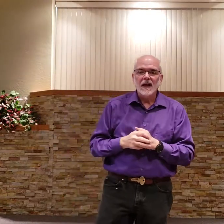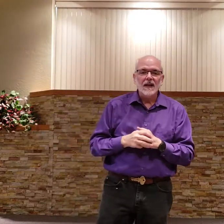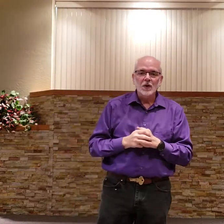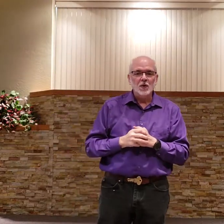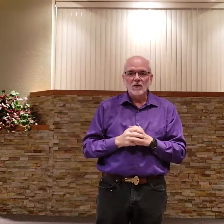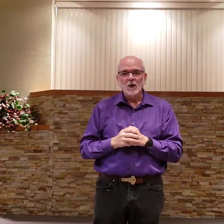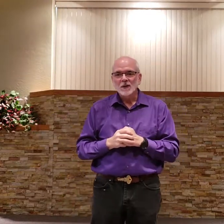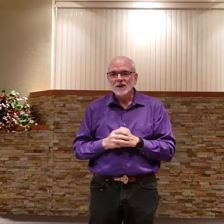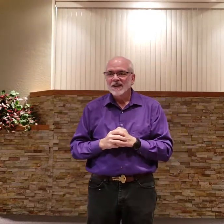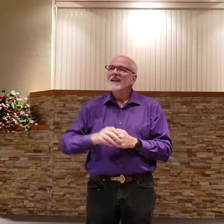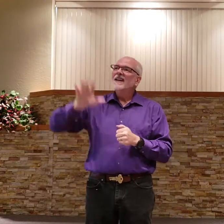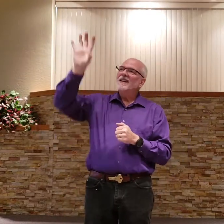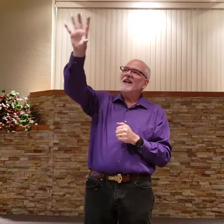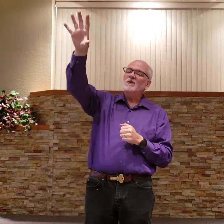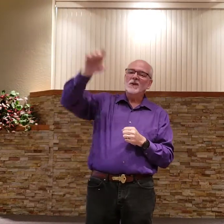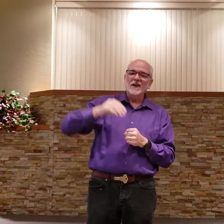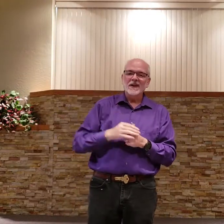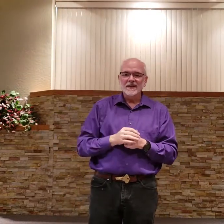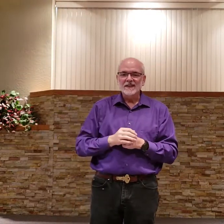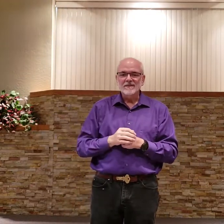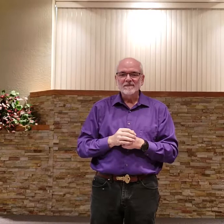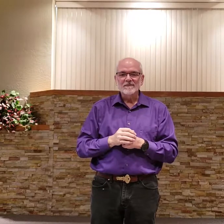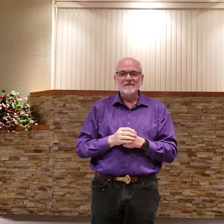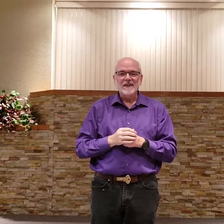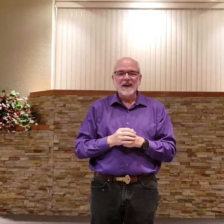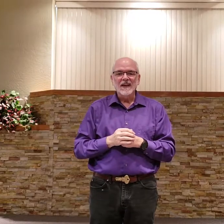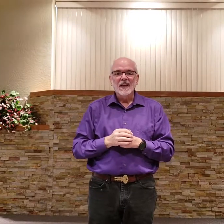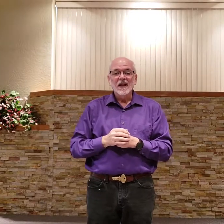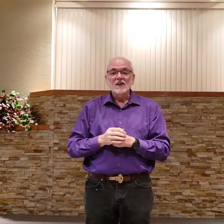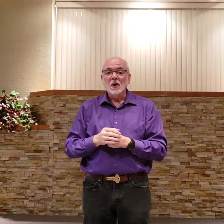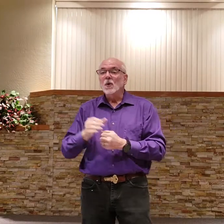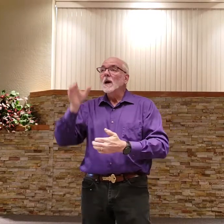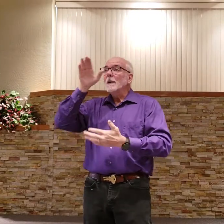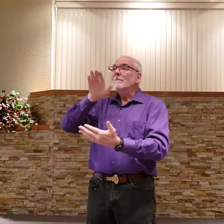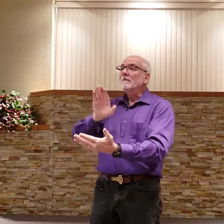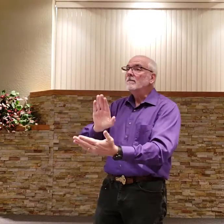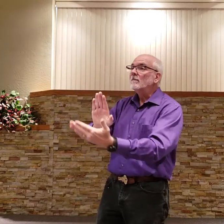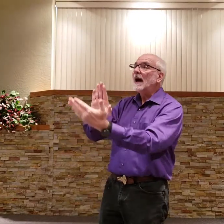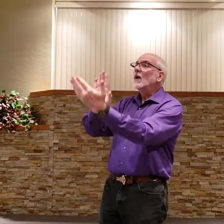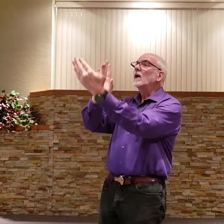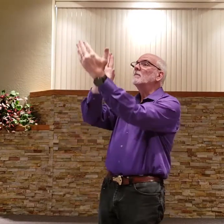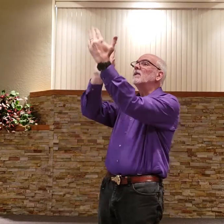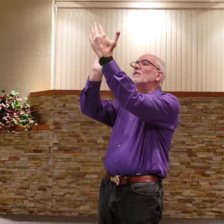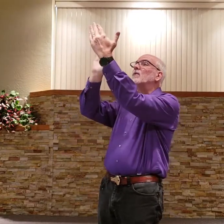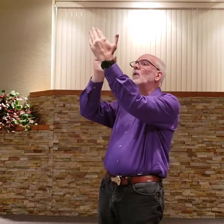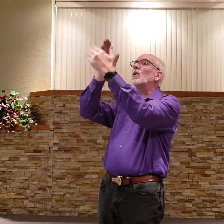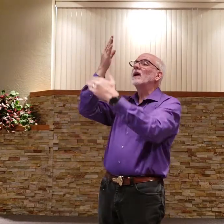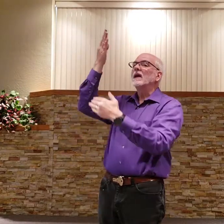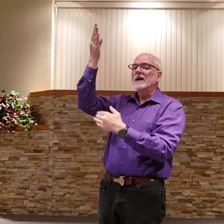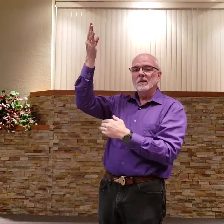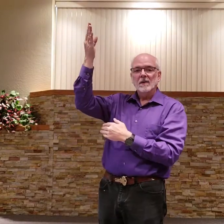signing universe. That's where he is. Okay? So, bowing before him,